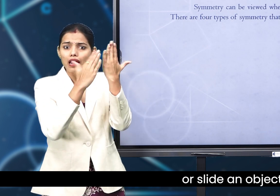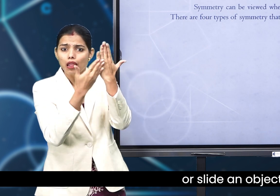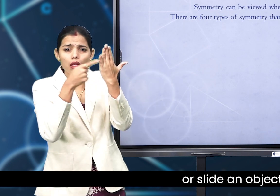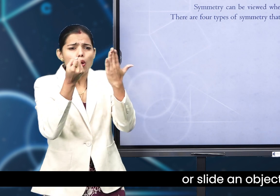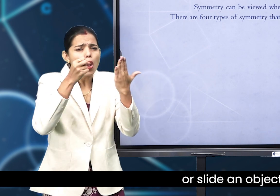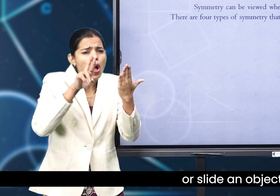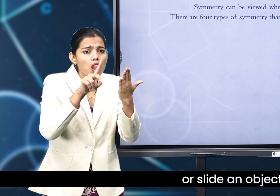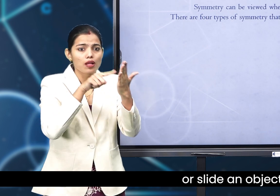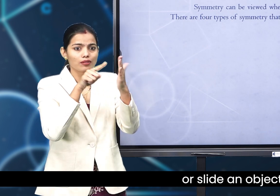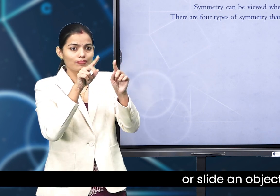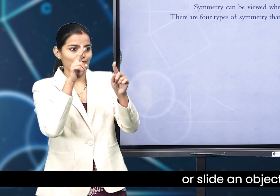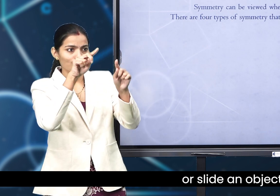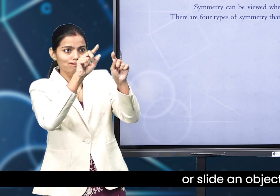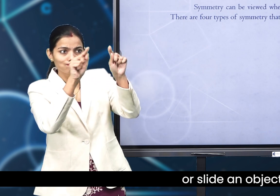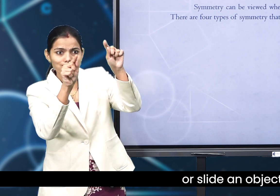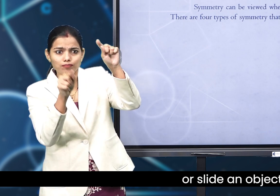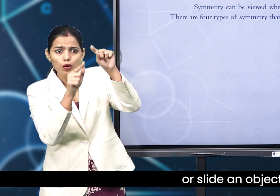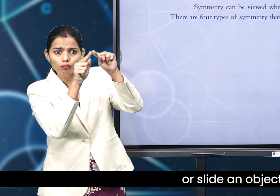slide an object.